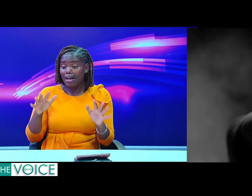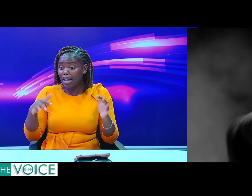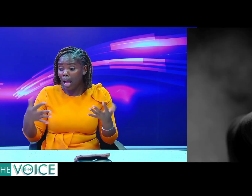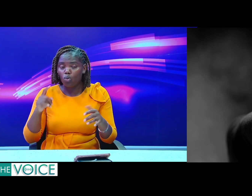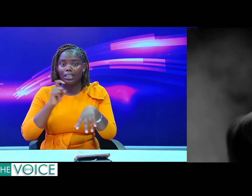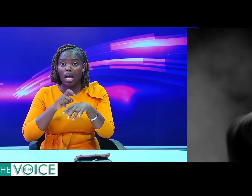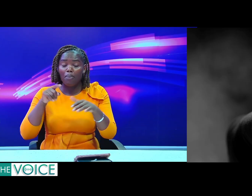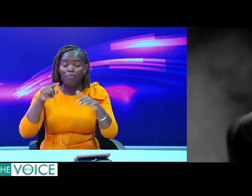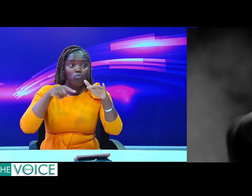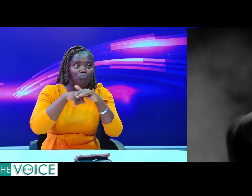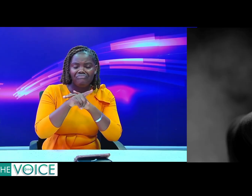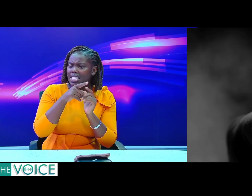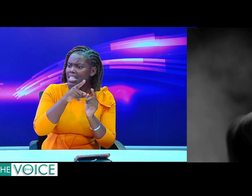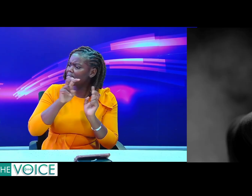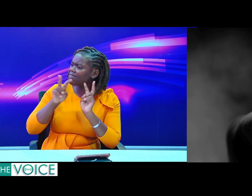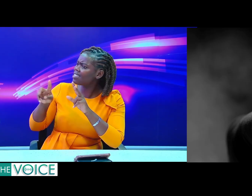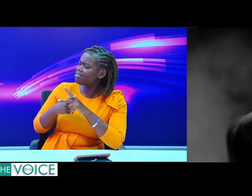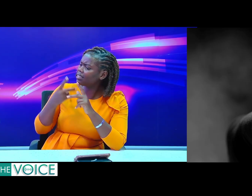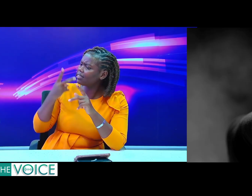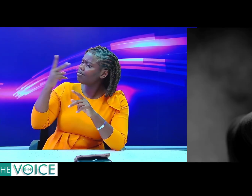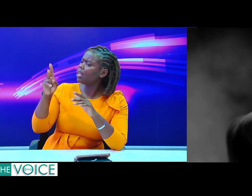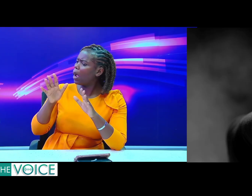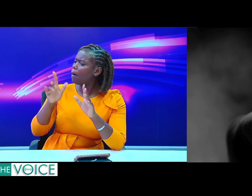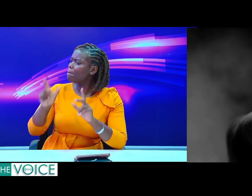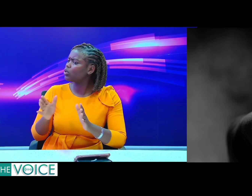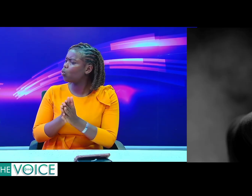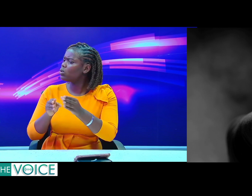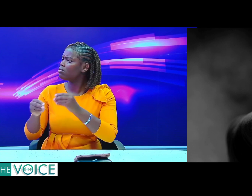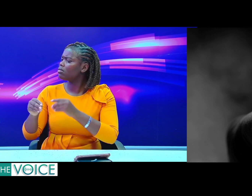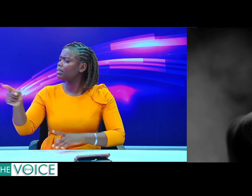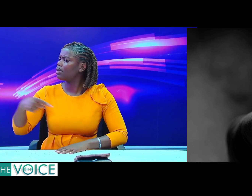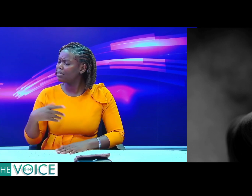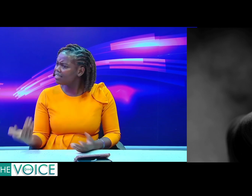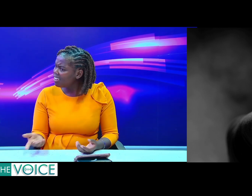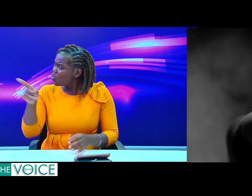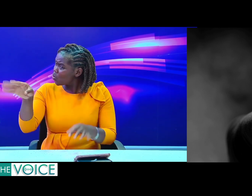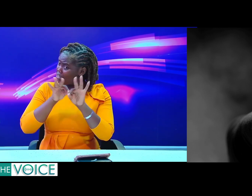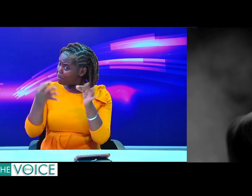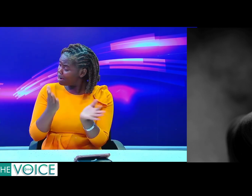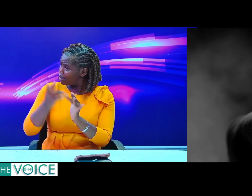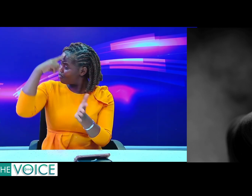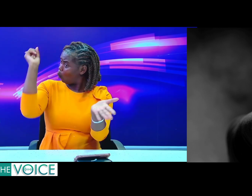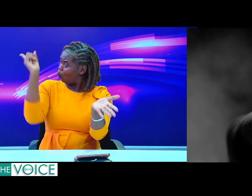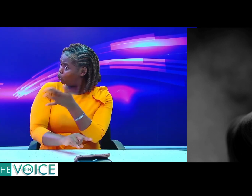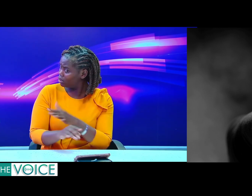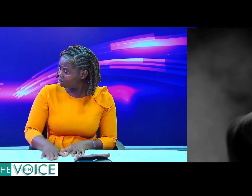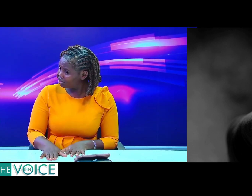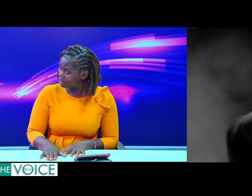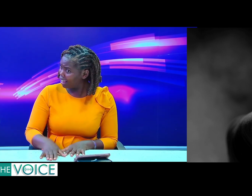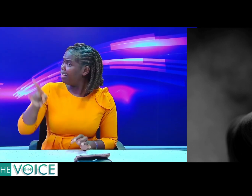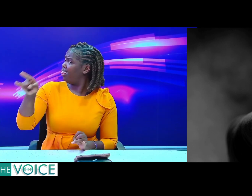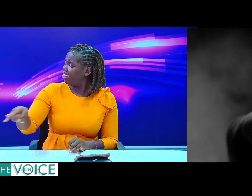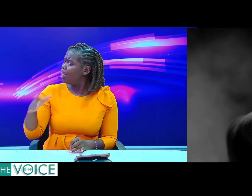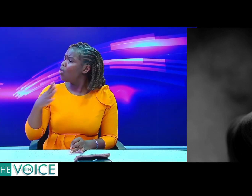Lack of training, especially in the health sector. When they see this happening, for example, when they see a person with disability, you